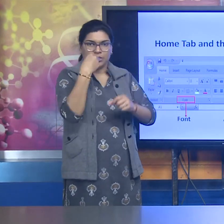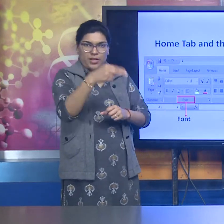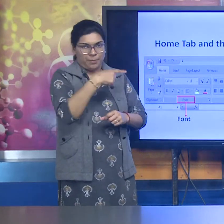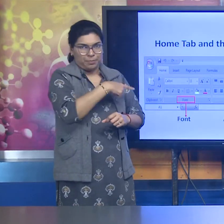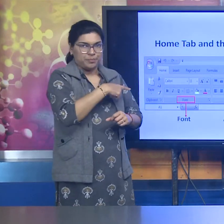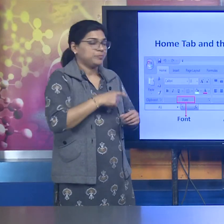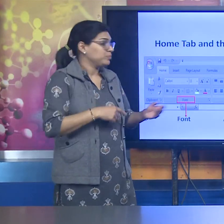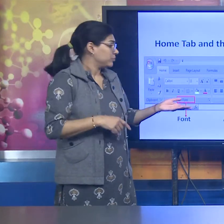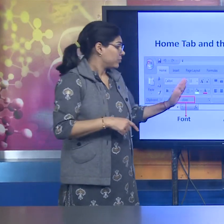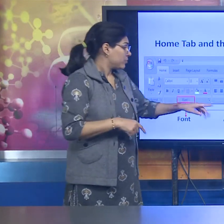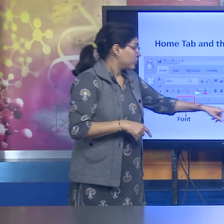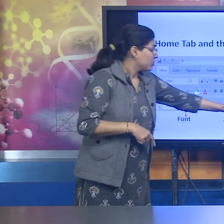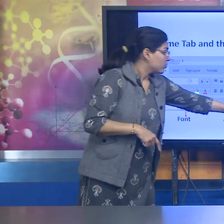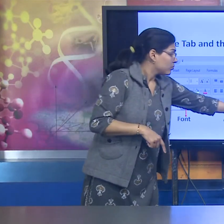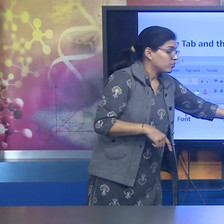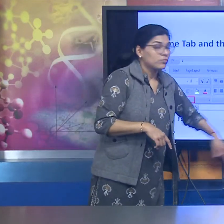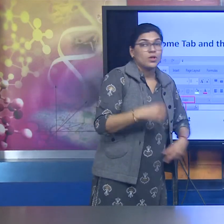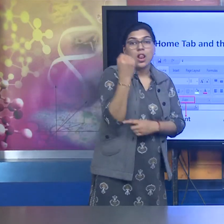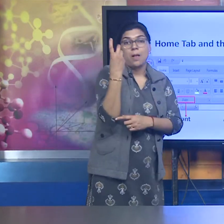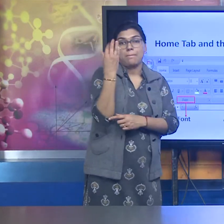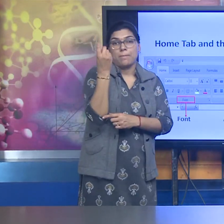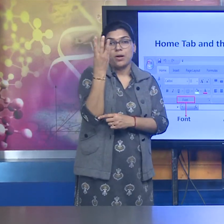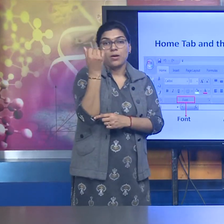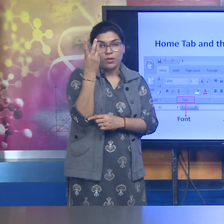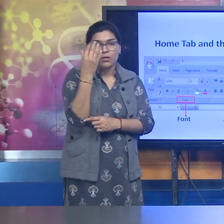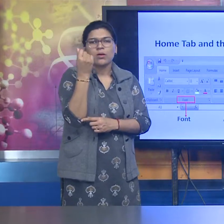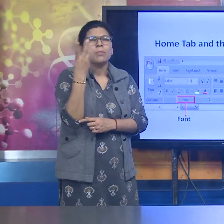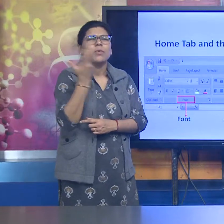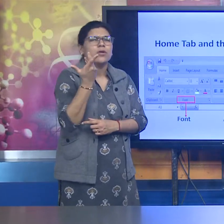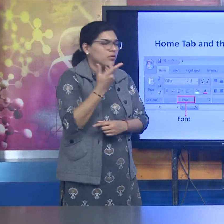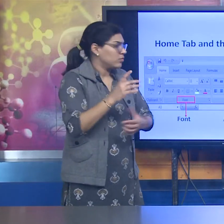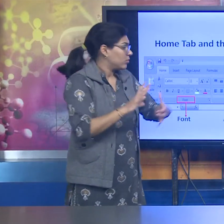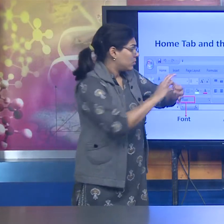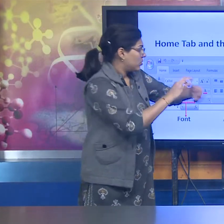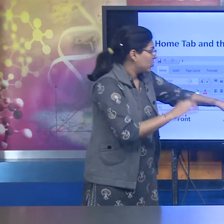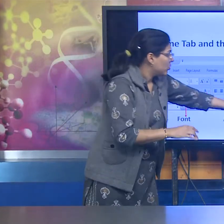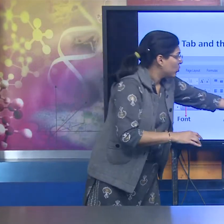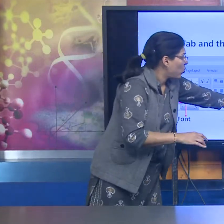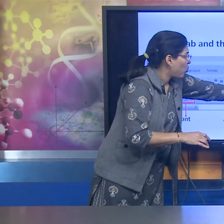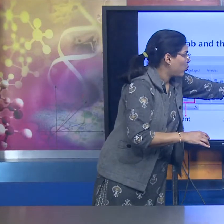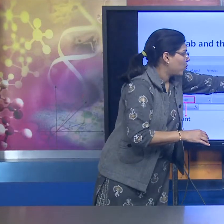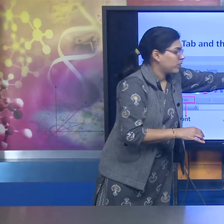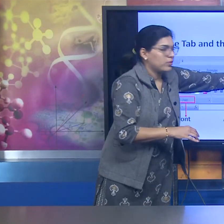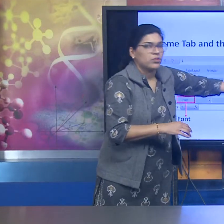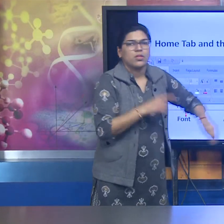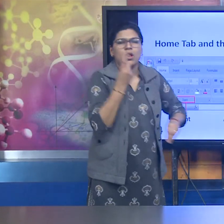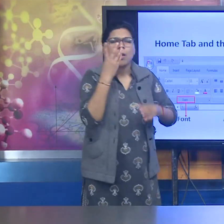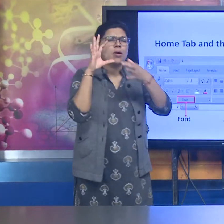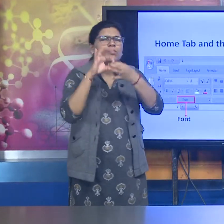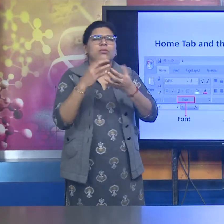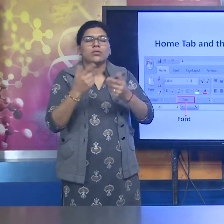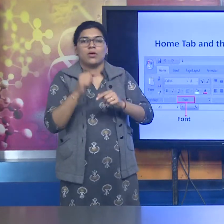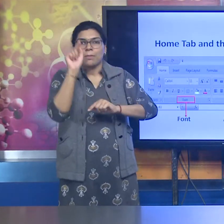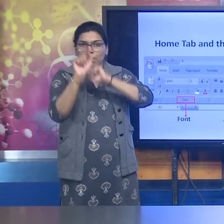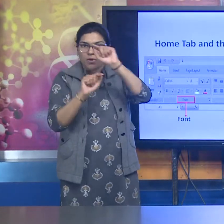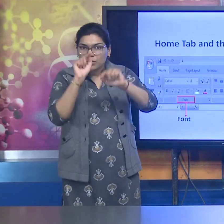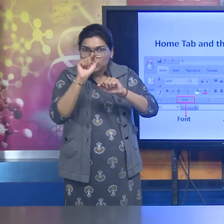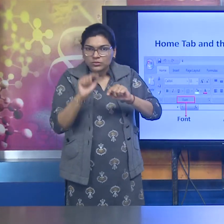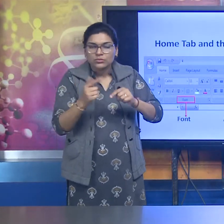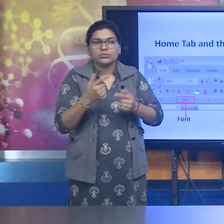or in the center. Last, number. Number is